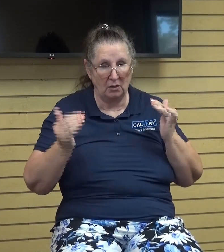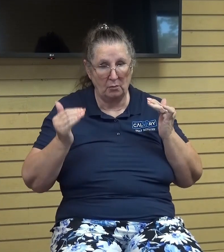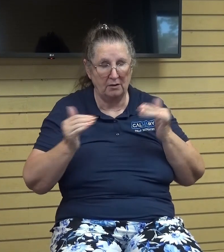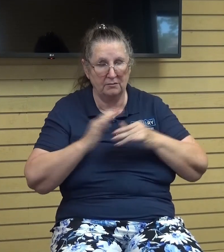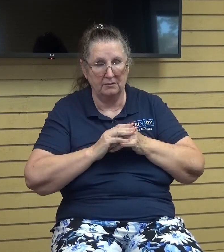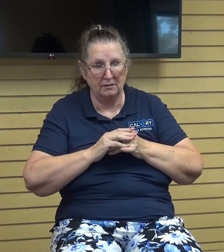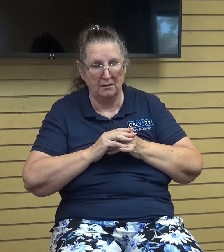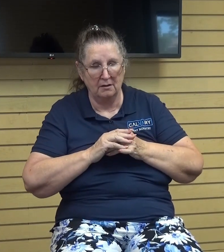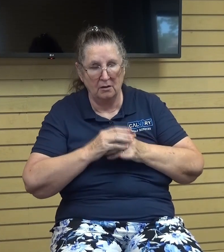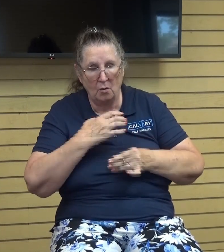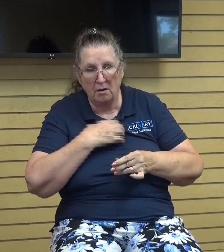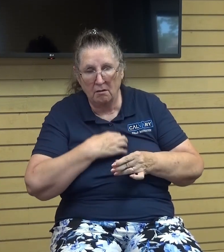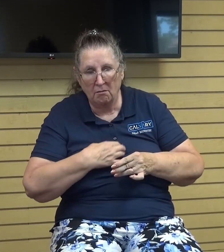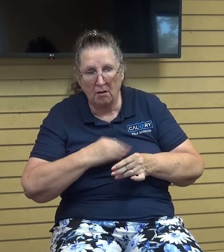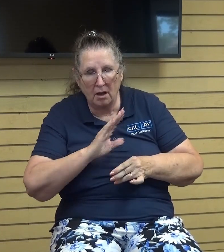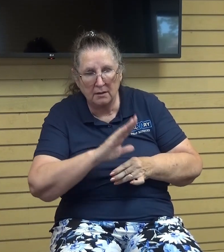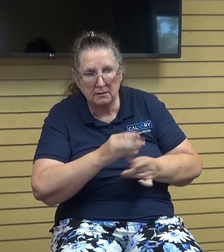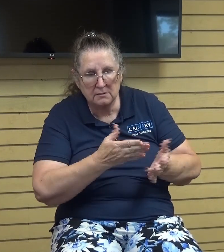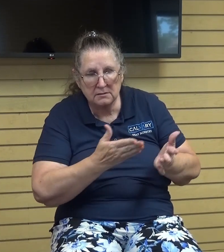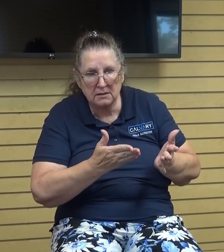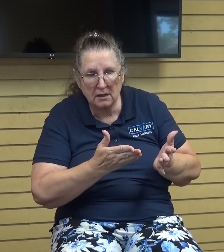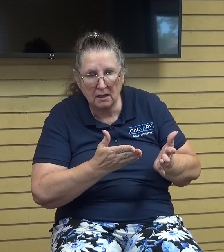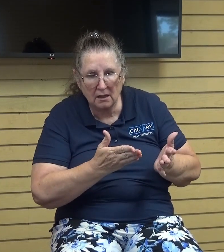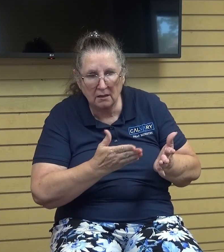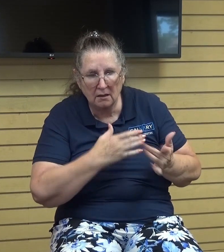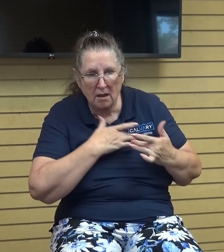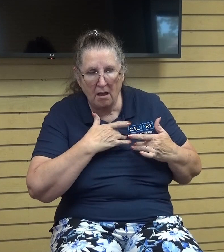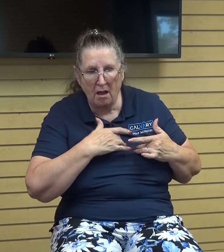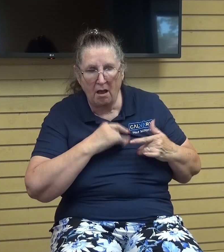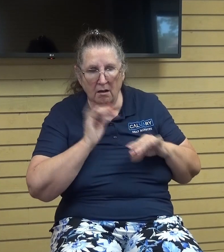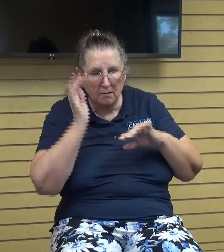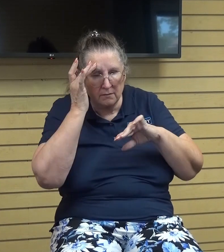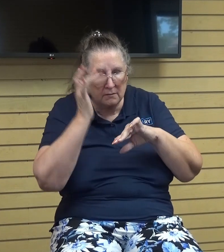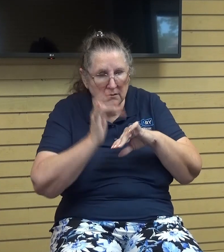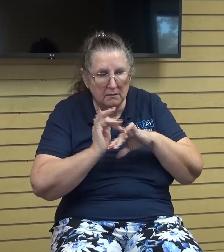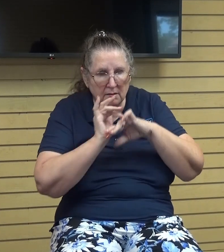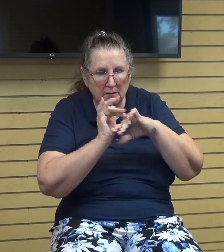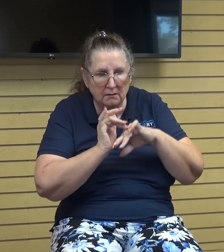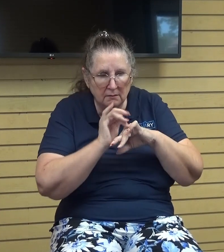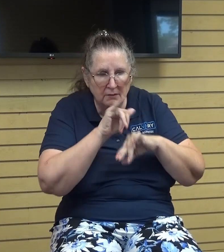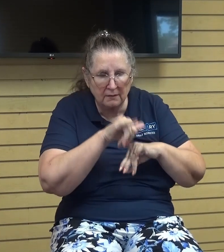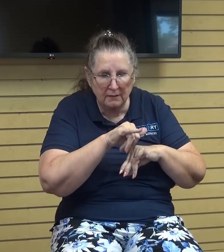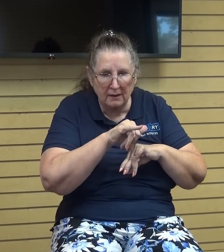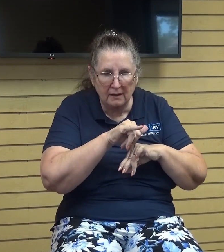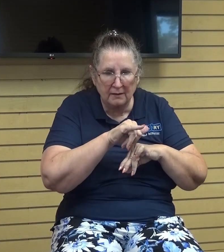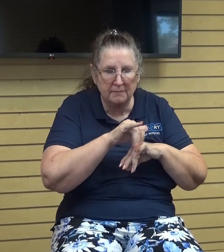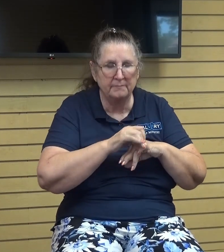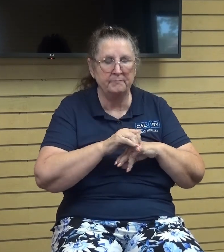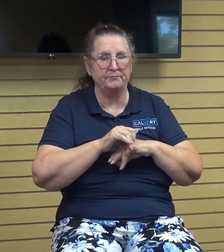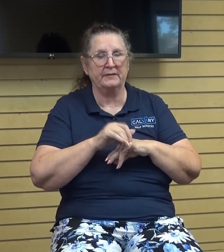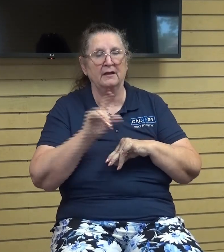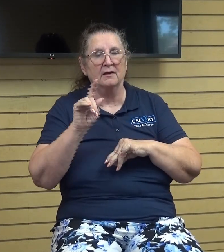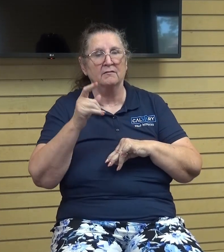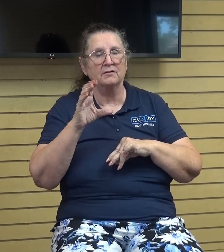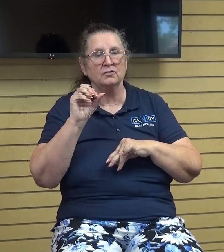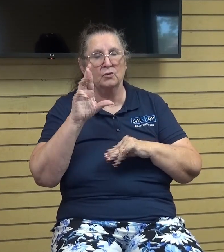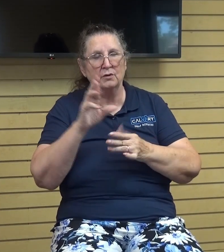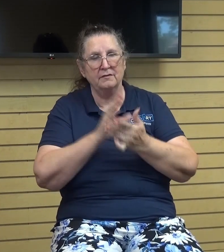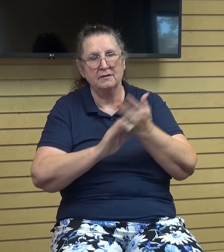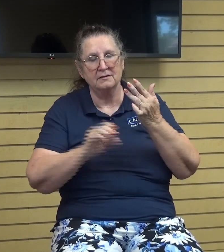we long for what others have? Let our hearts dwell on those thoughts. 1 Corinthians 6, 9 and